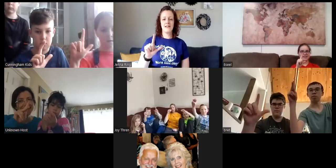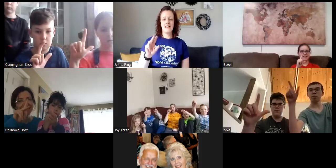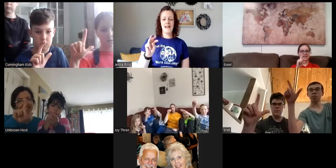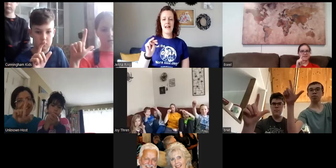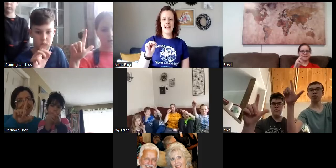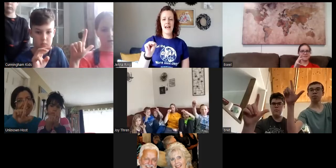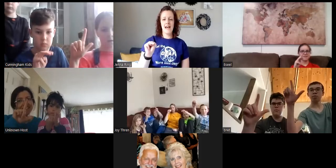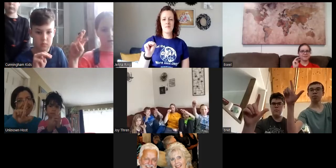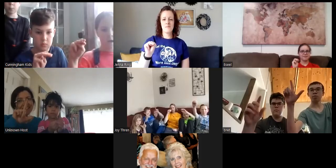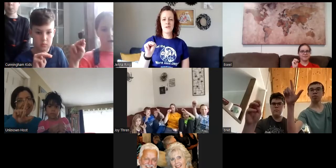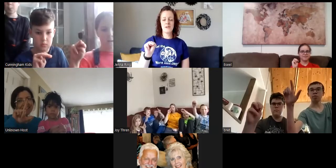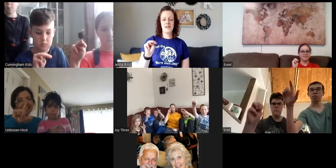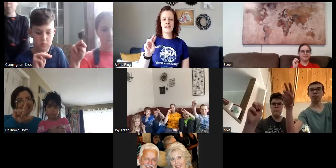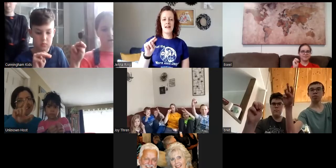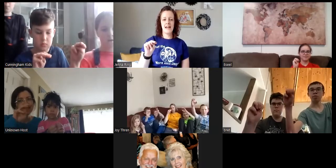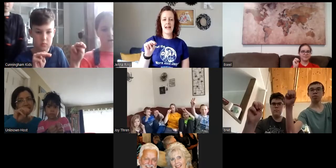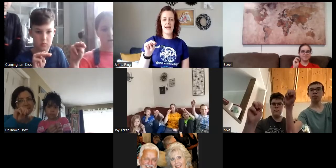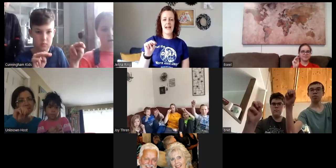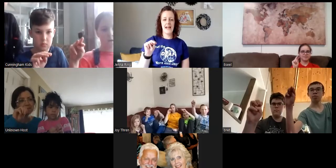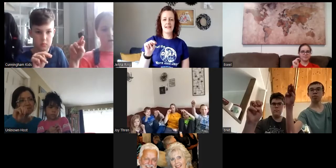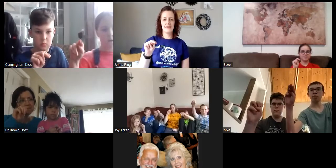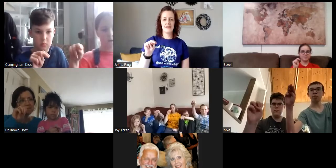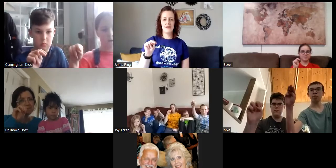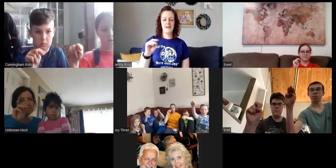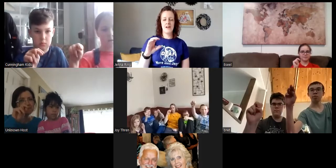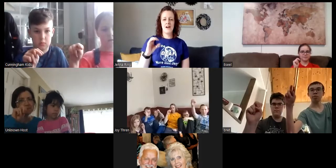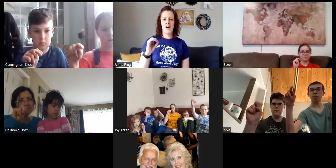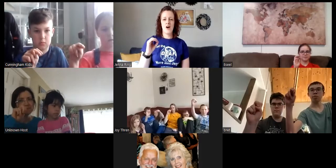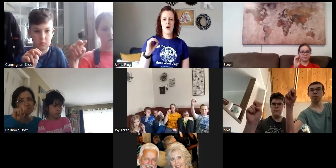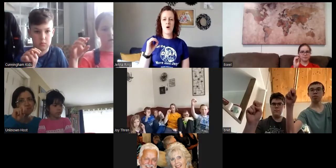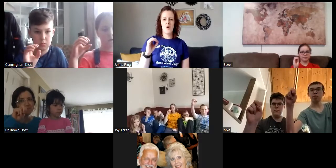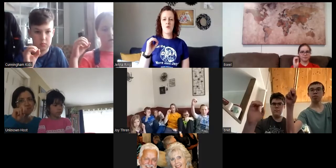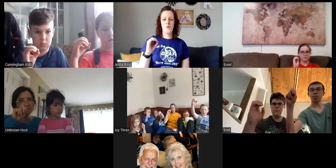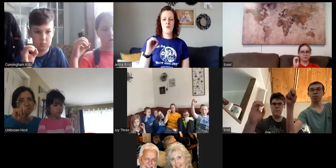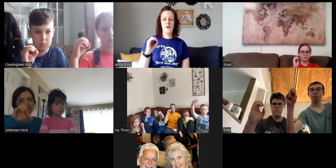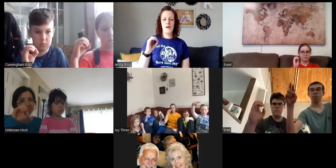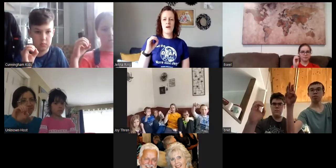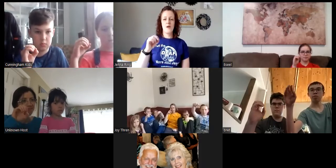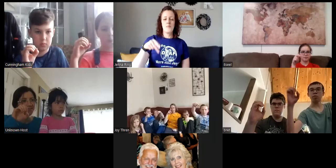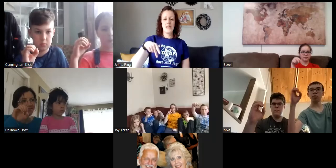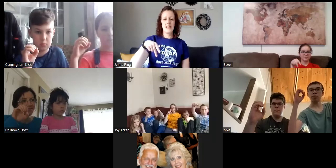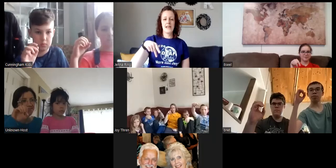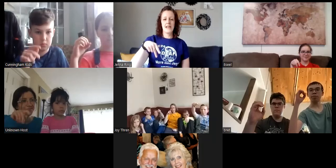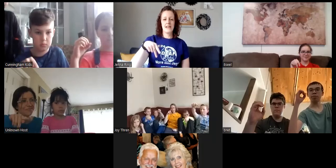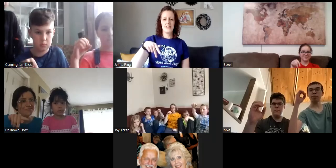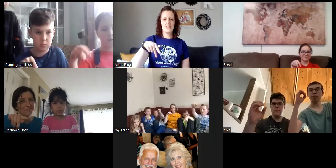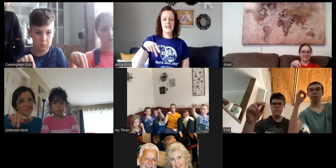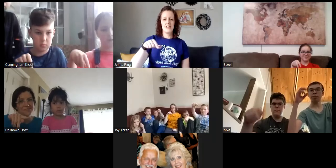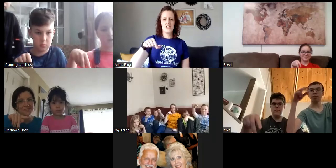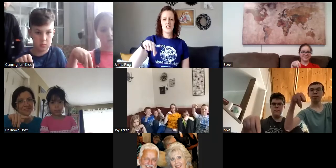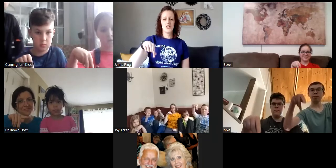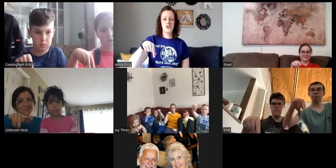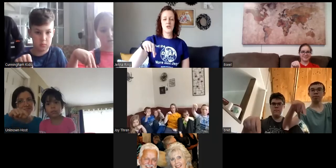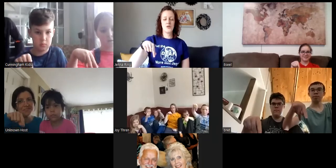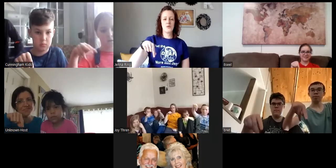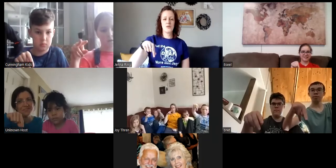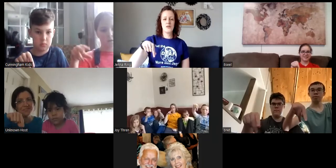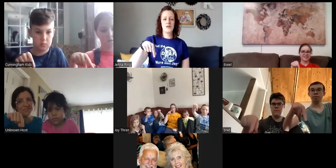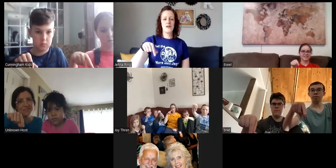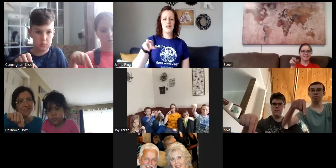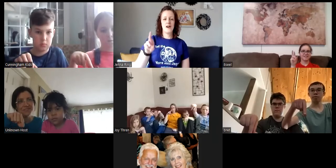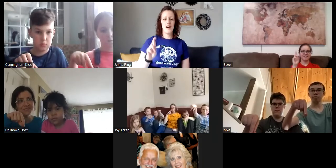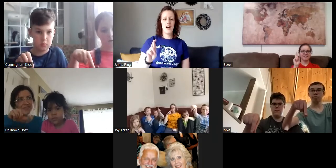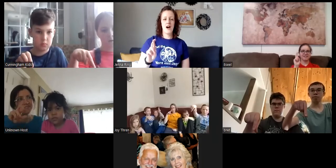L, M, N, O, P,